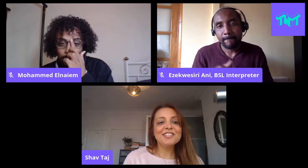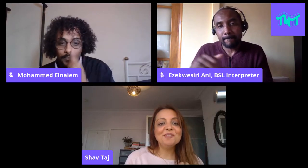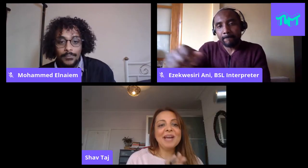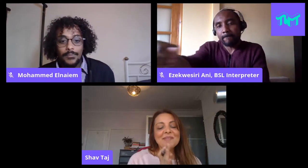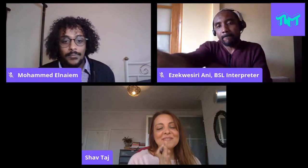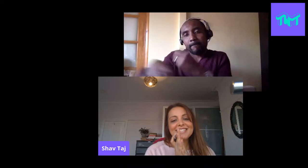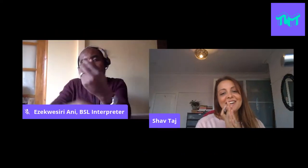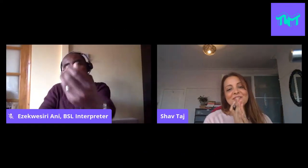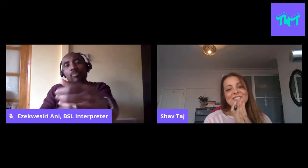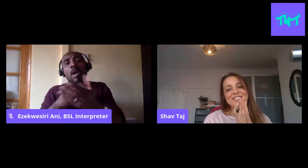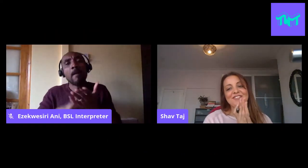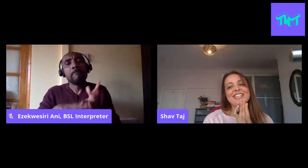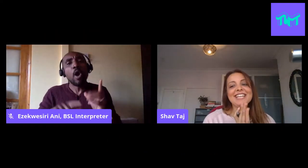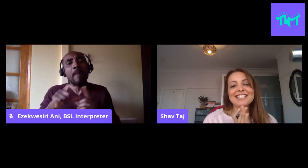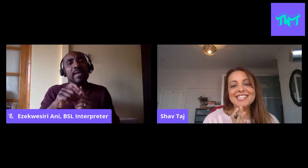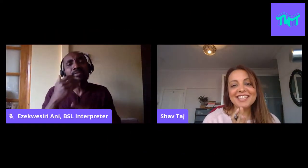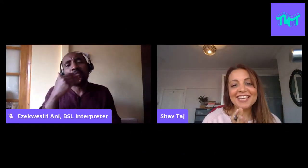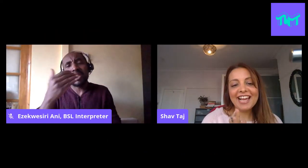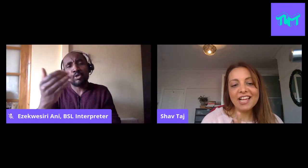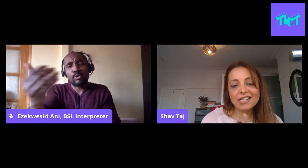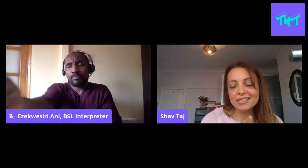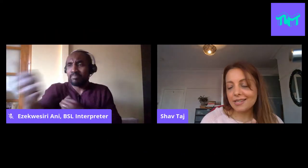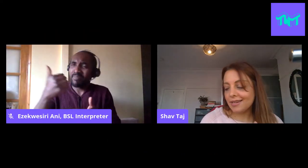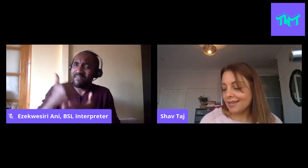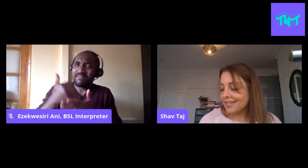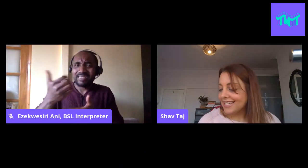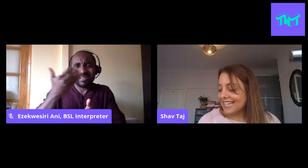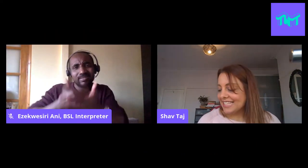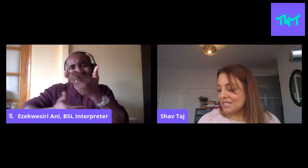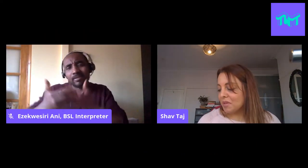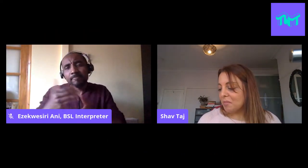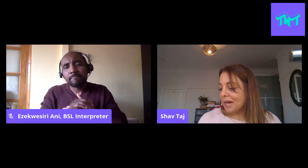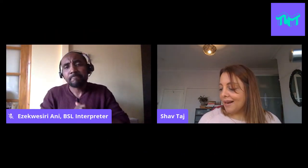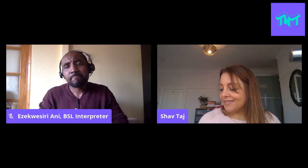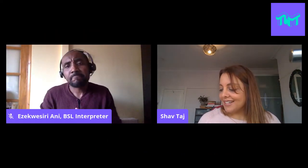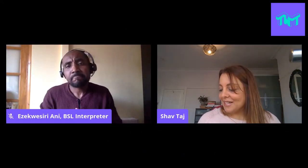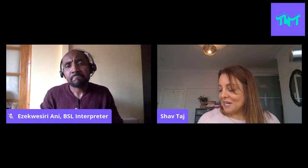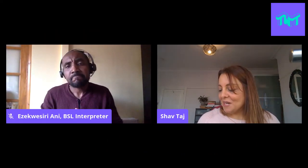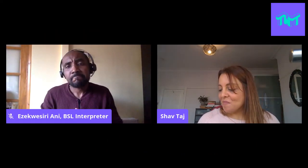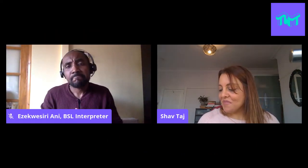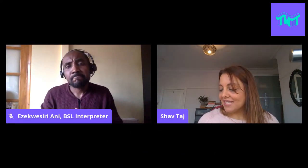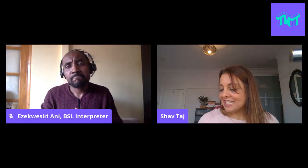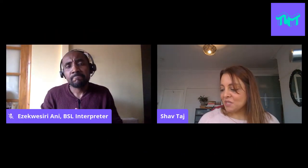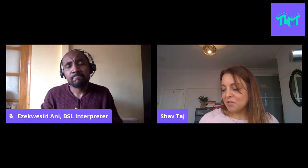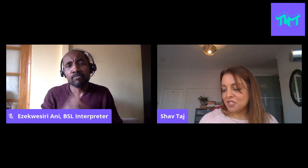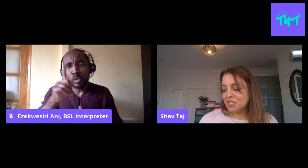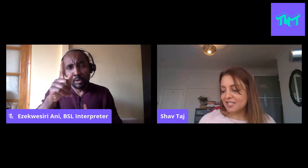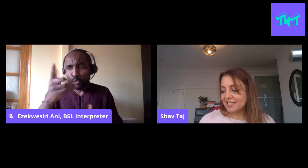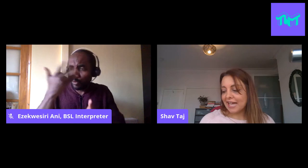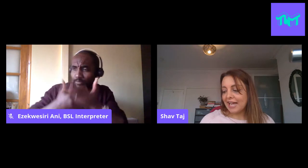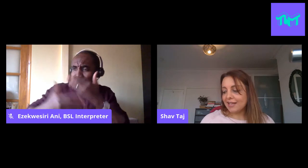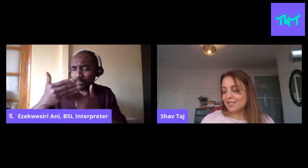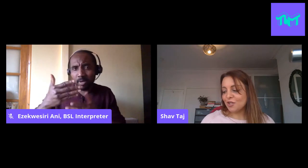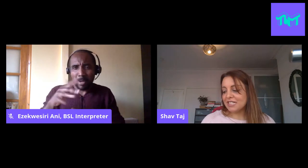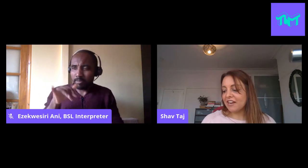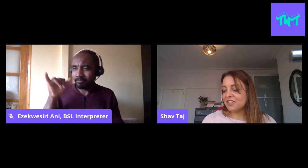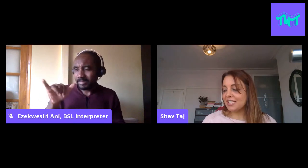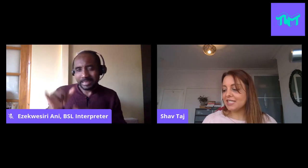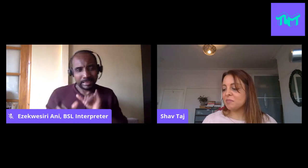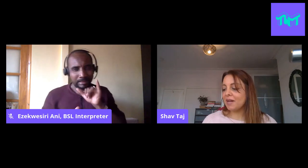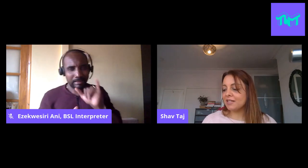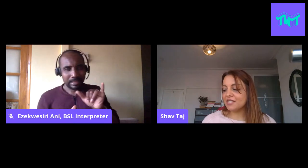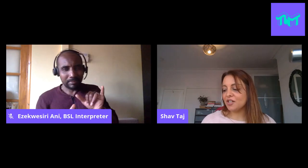Thank you Mohamed, that was fantastic. And this bit about suspicions and